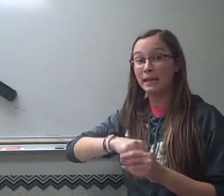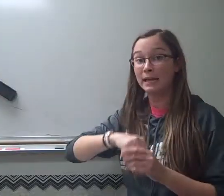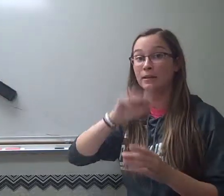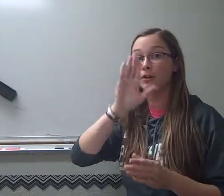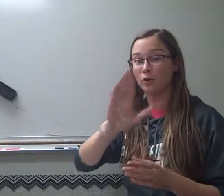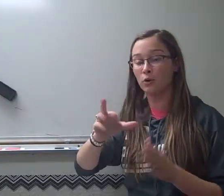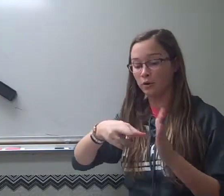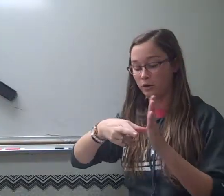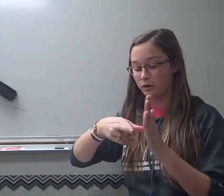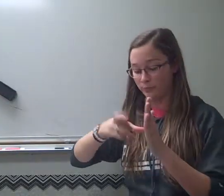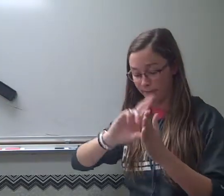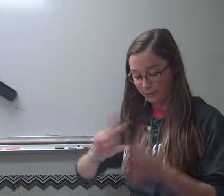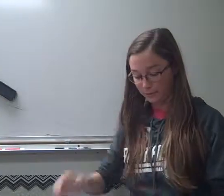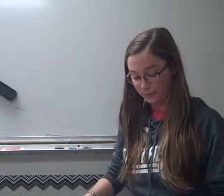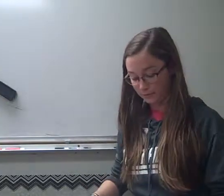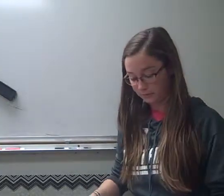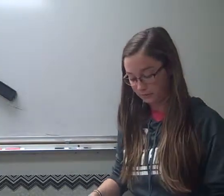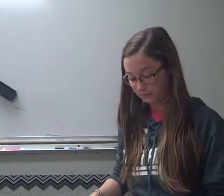In your review,